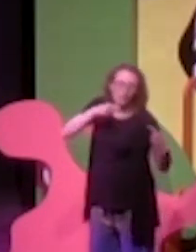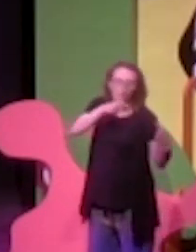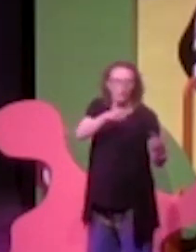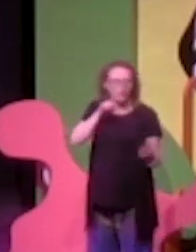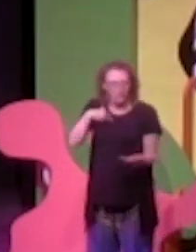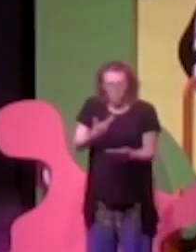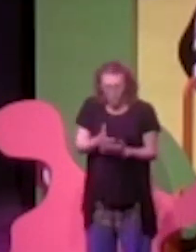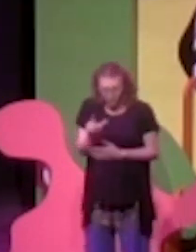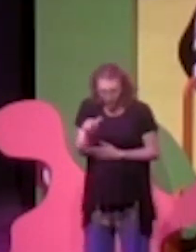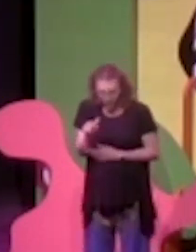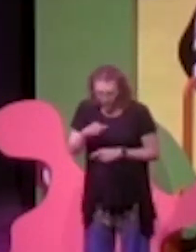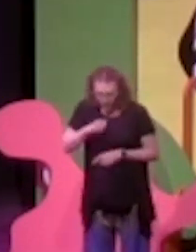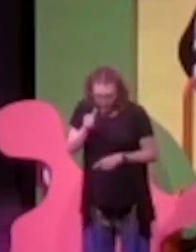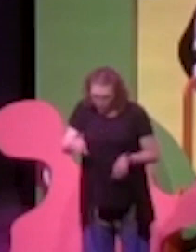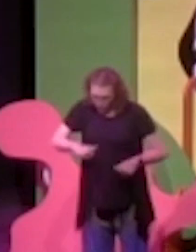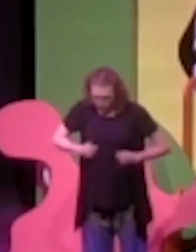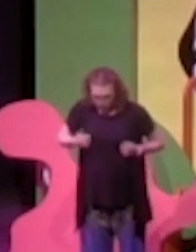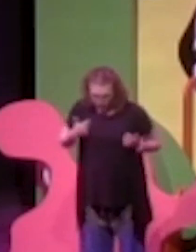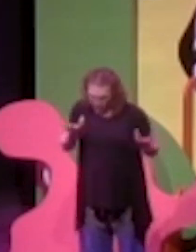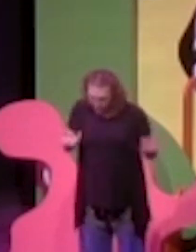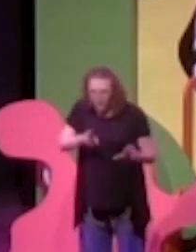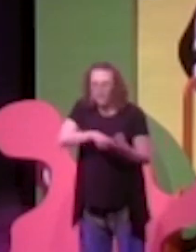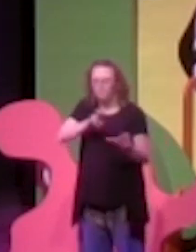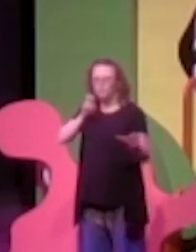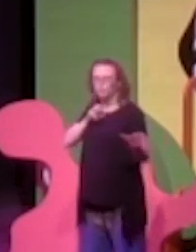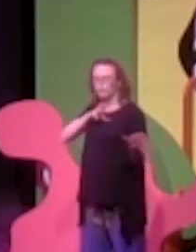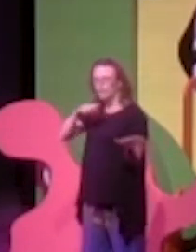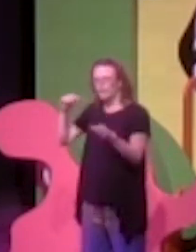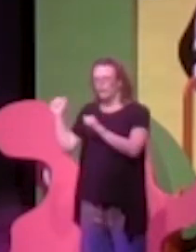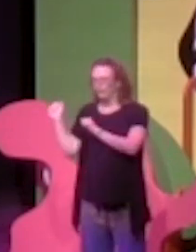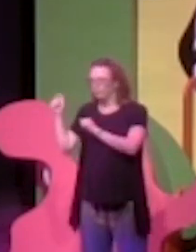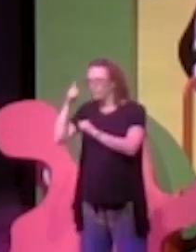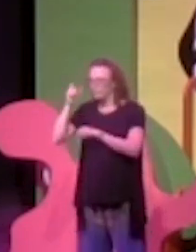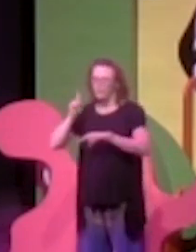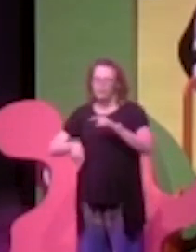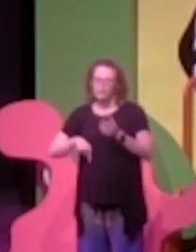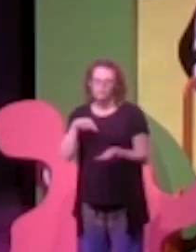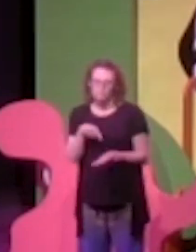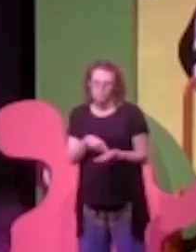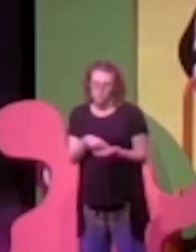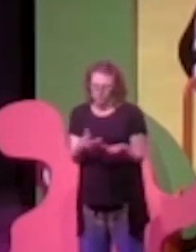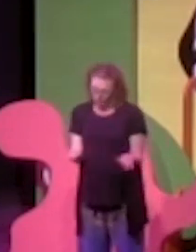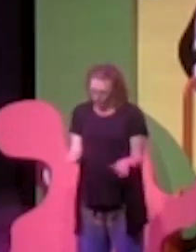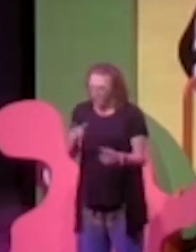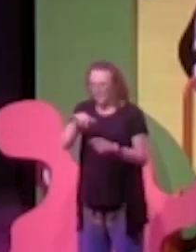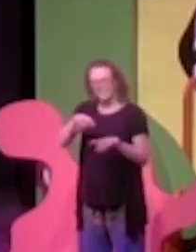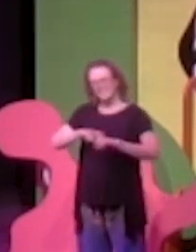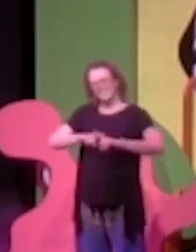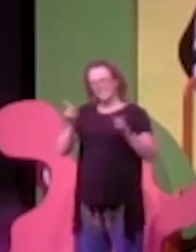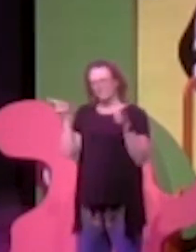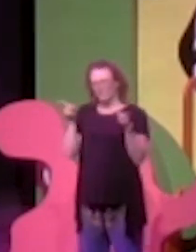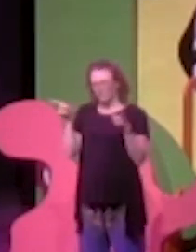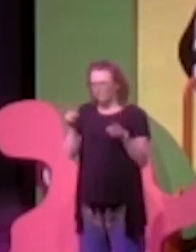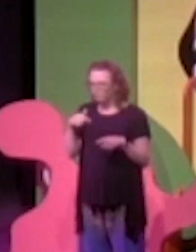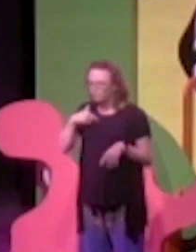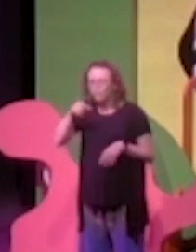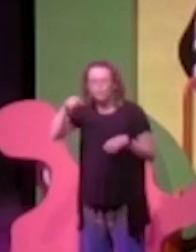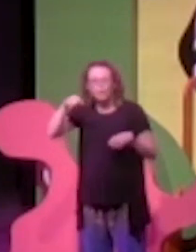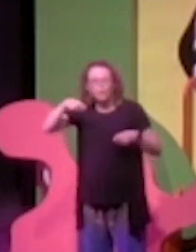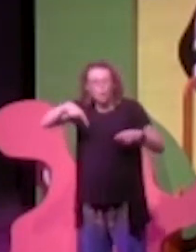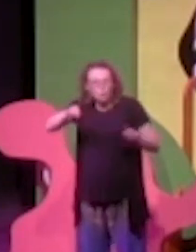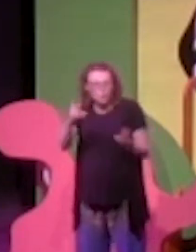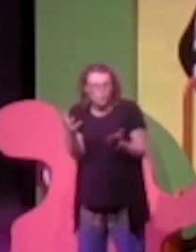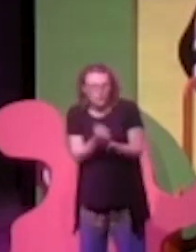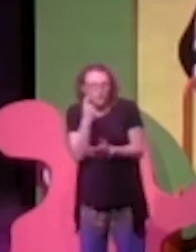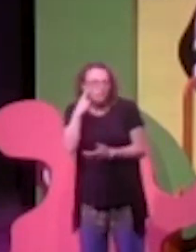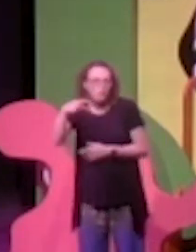they can't afford to live here. I just want to throw out the opportunity of Prop 28 is 15,000 new art teacher